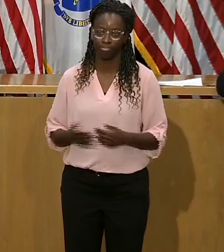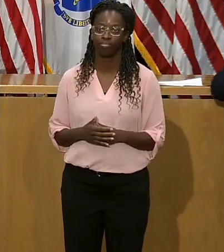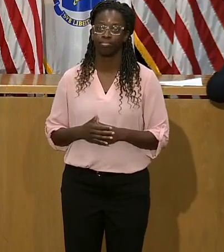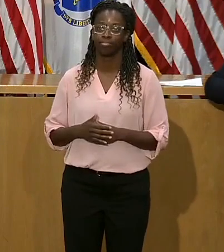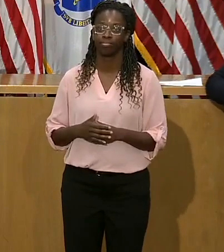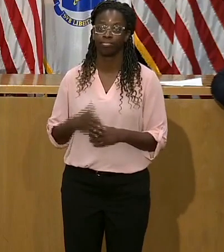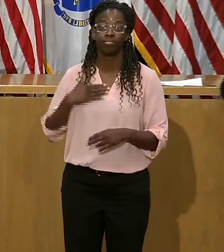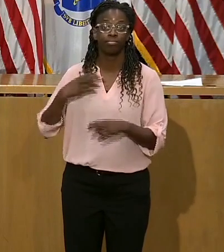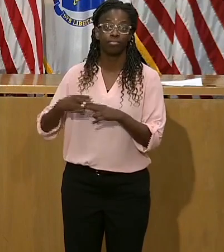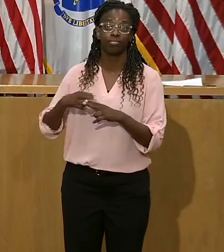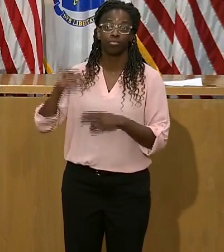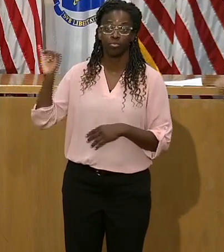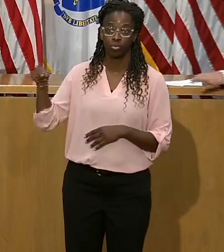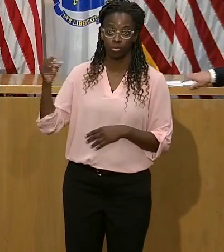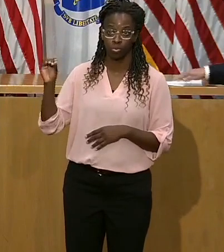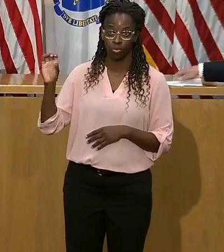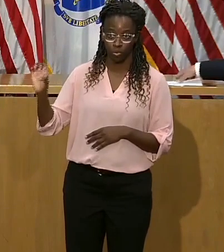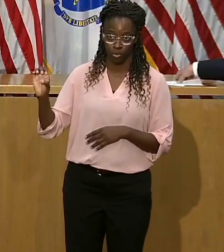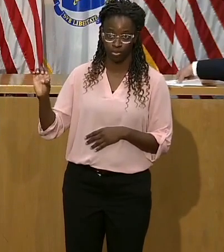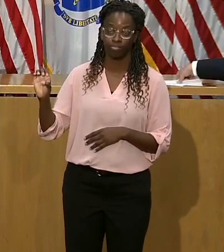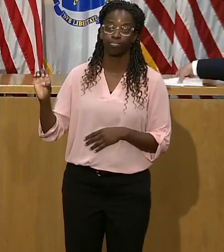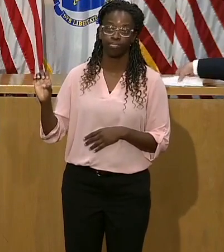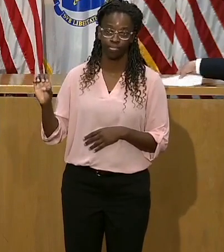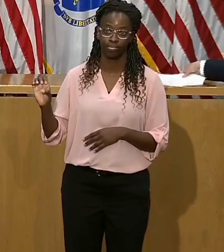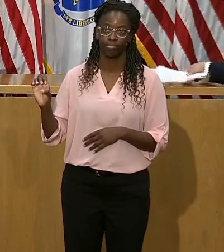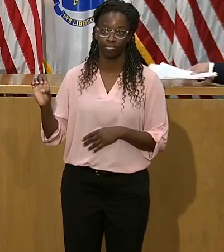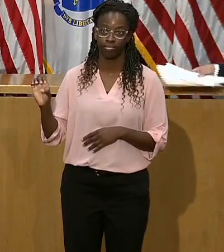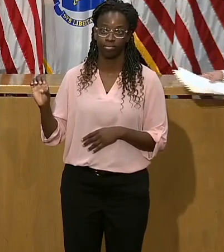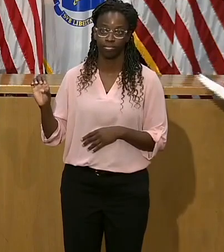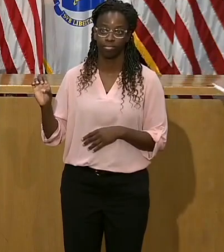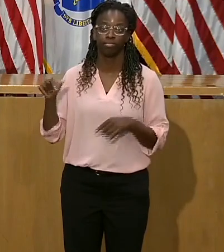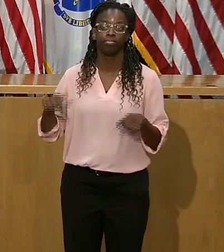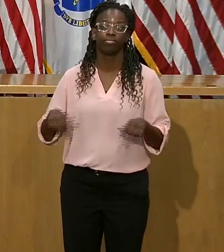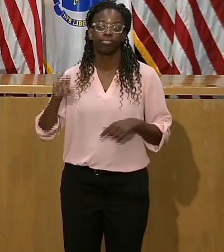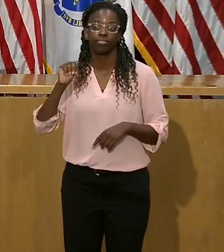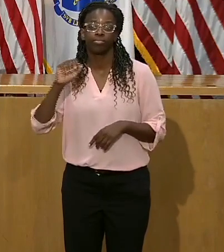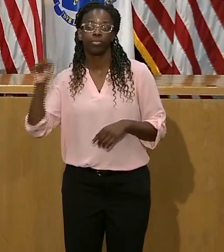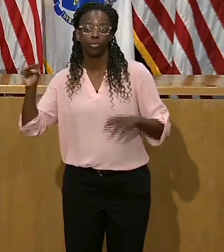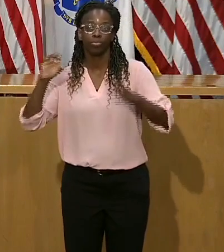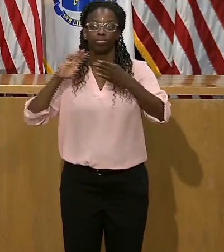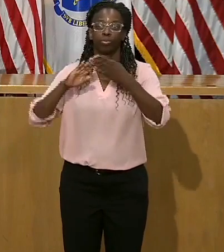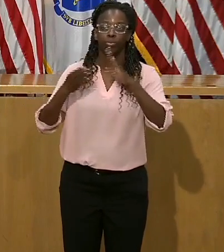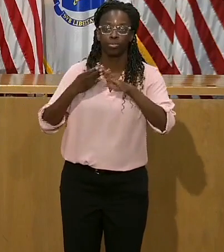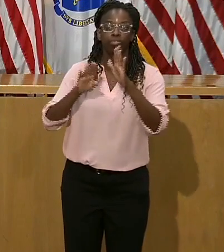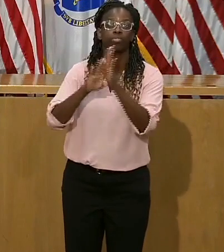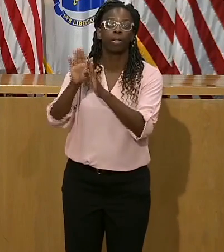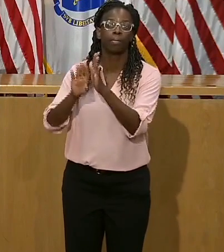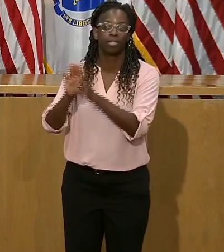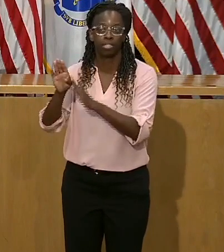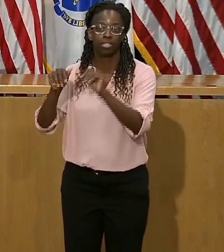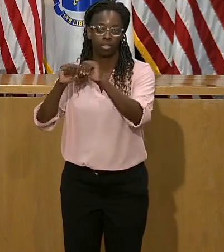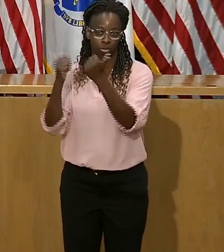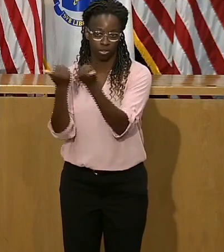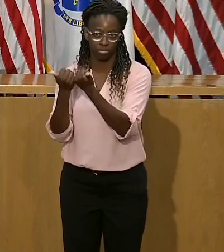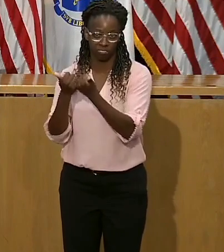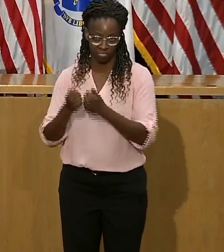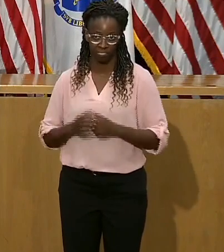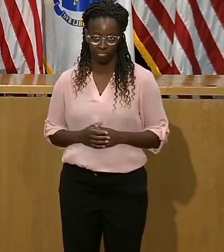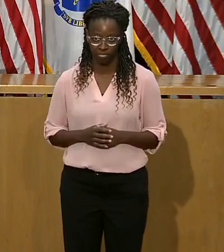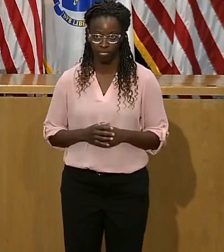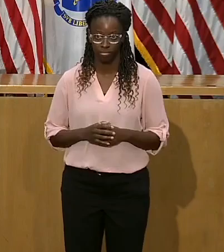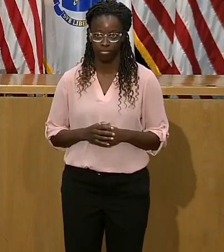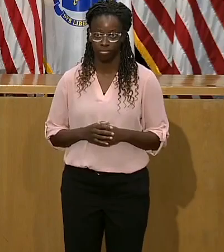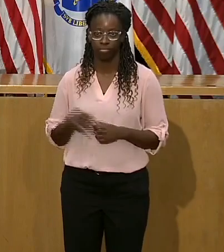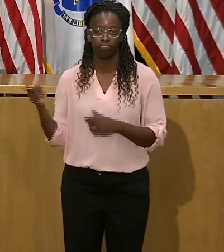president of the Massachusetts Association of Community Development Corporations, and we represent 90 CDCs and nonprofits across the